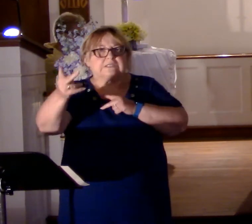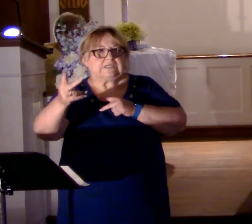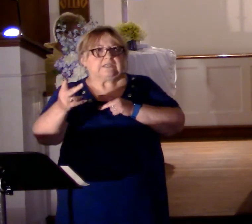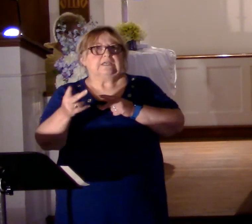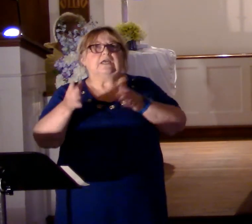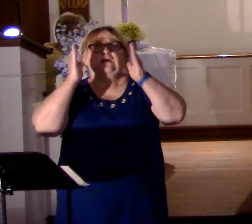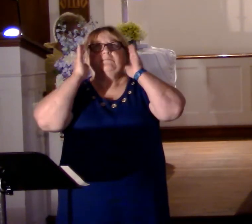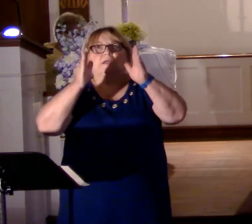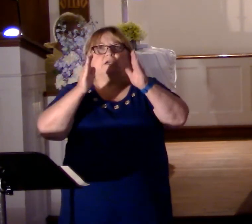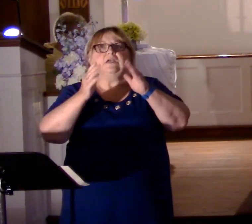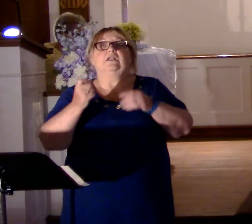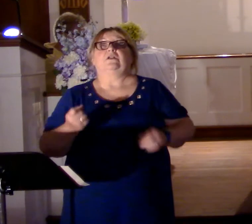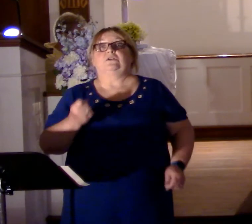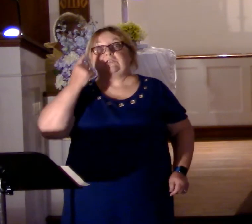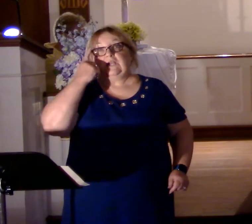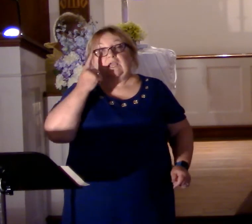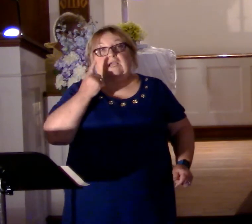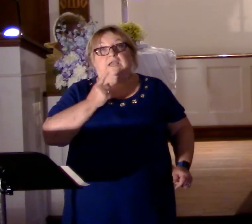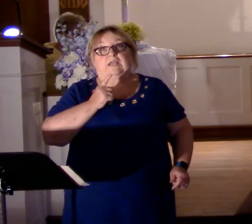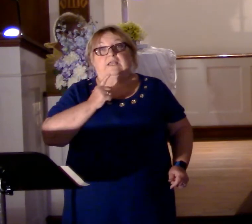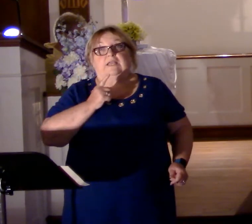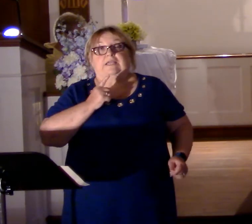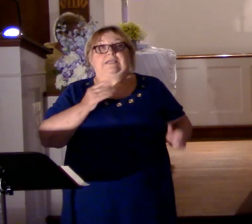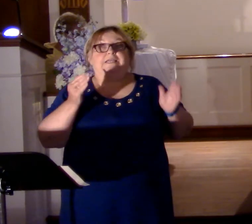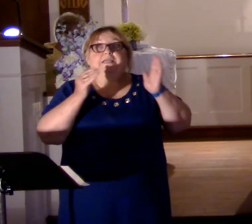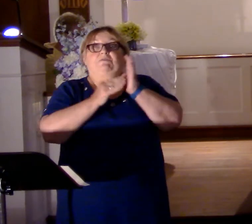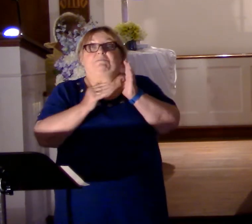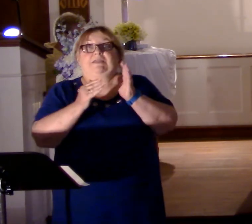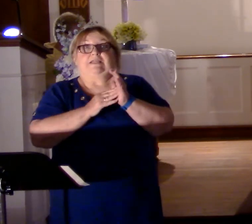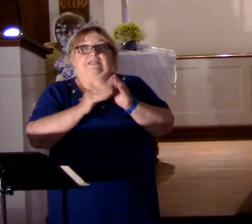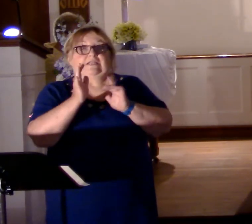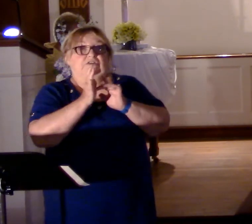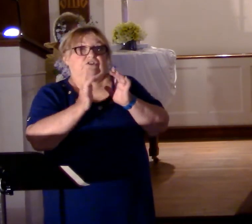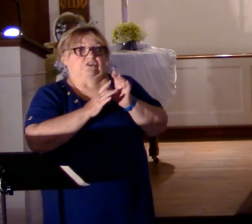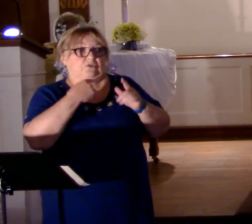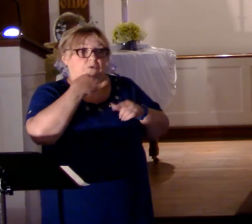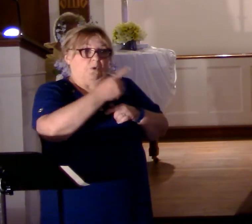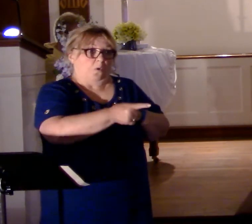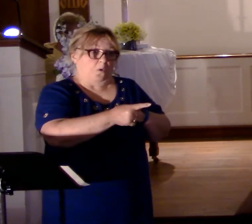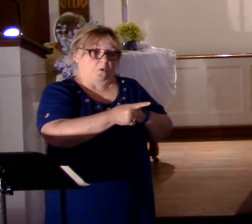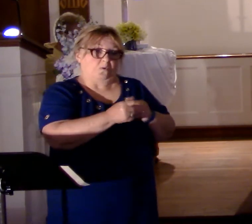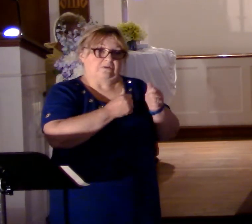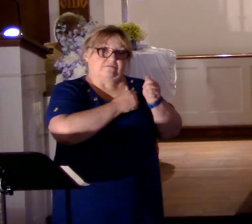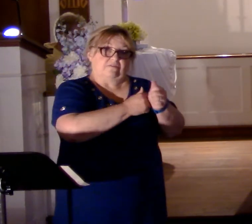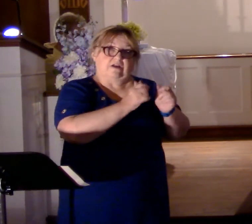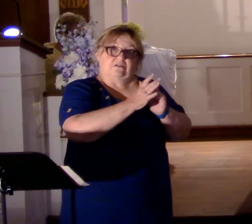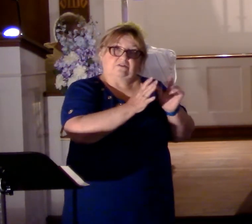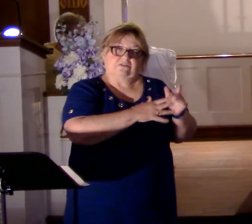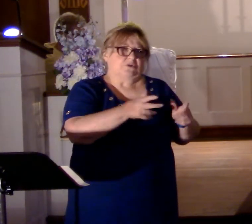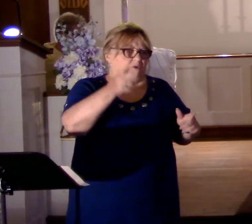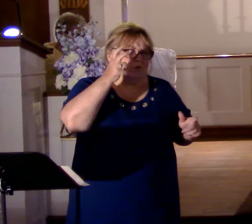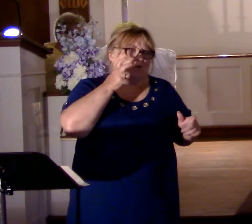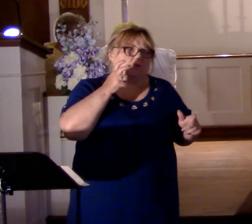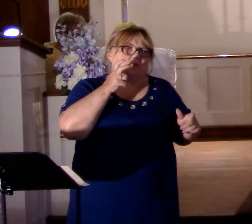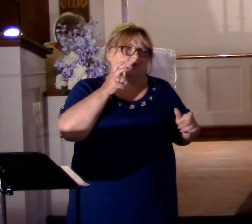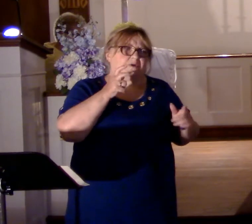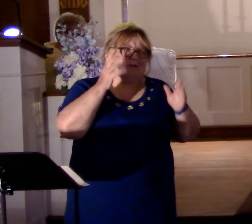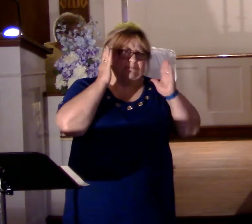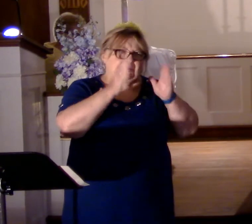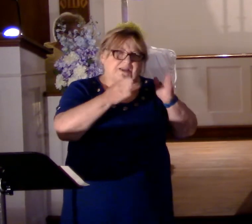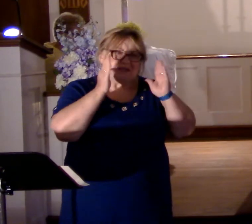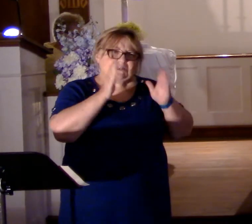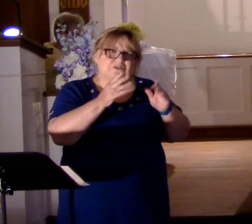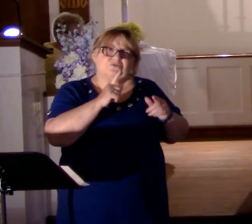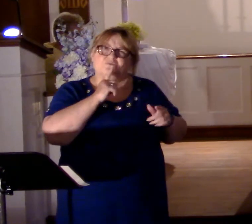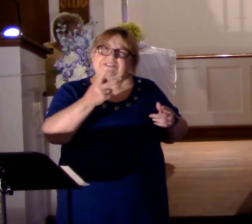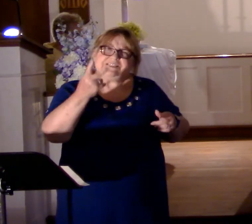and understand. Repeatedly, Jesus told his disciples to use their ears to